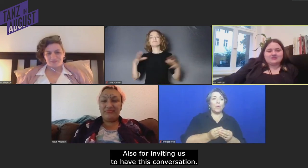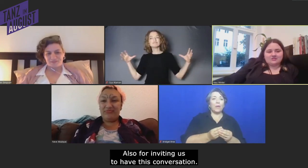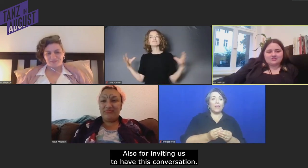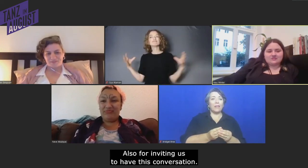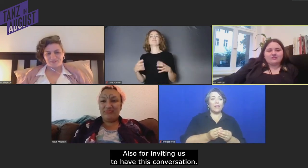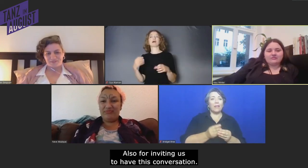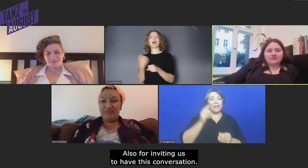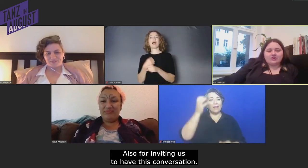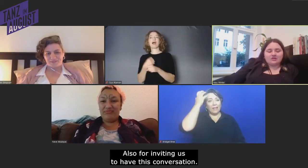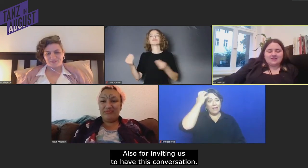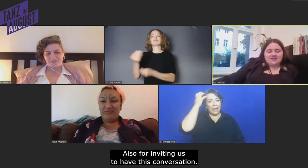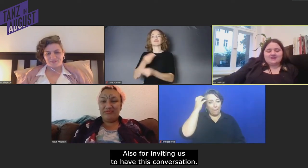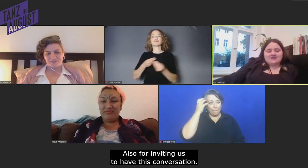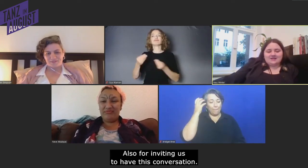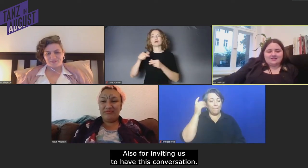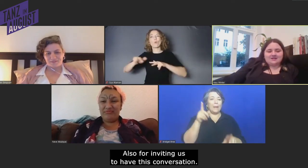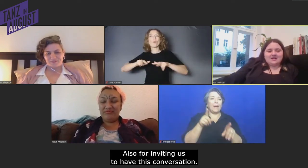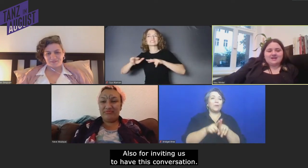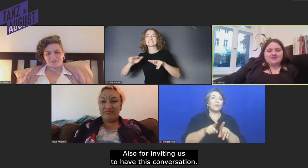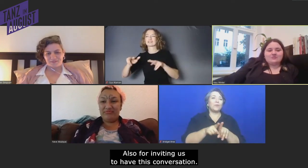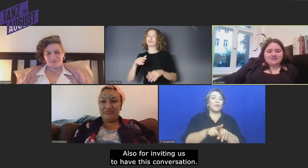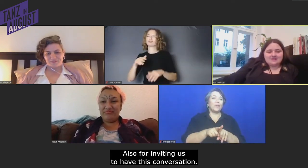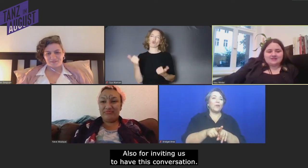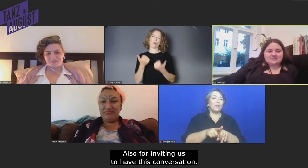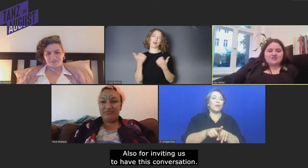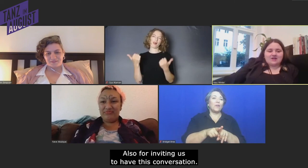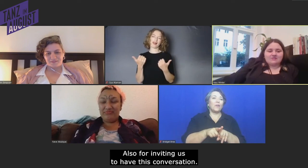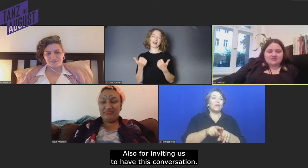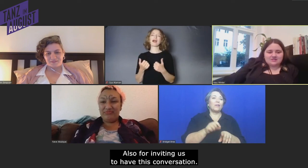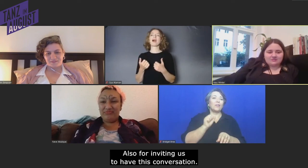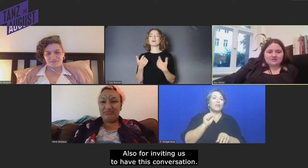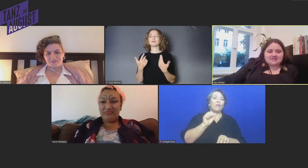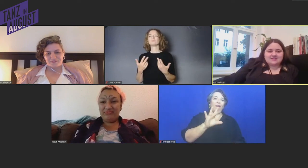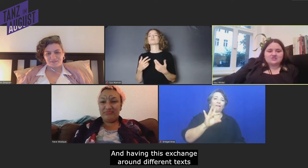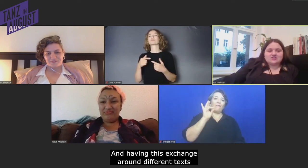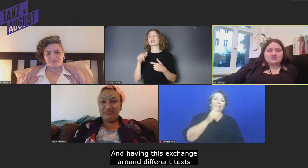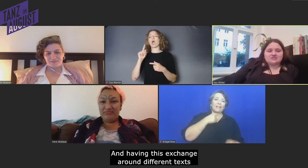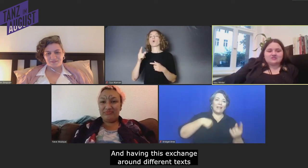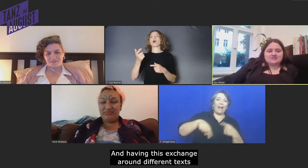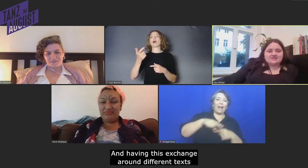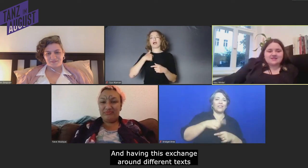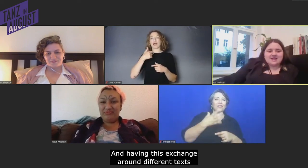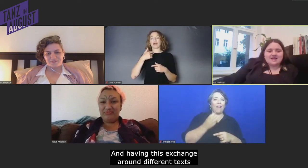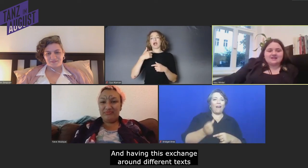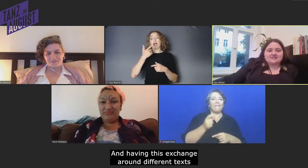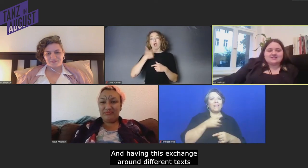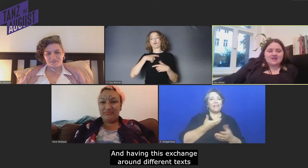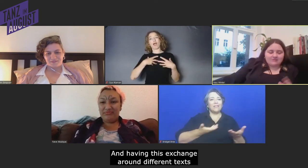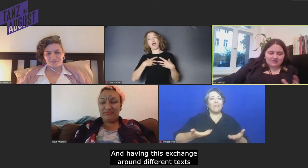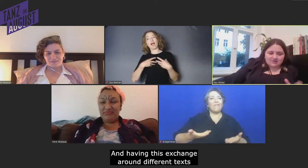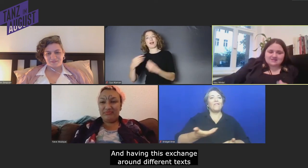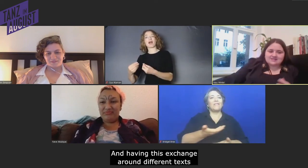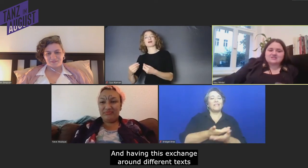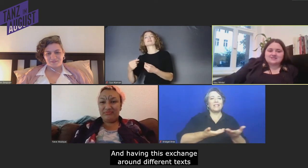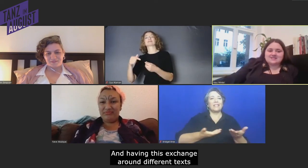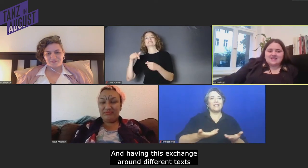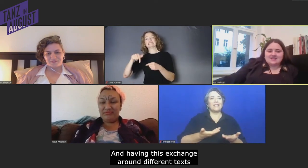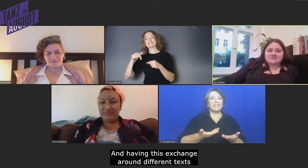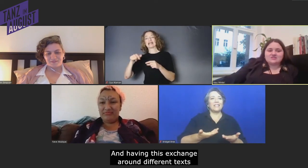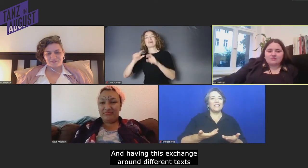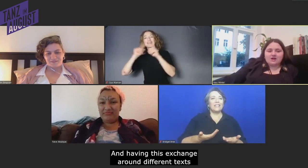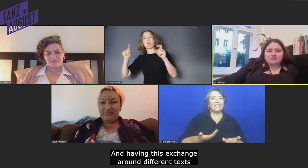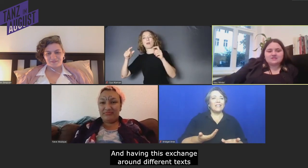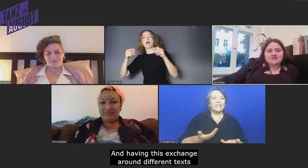and also for inviting us to have these conversations and having this